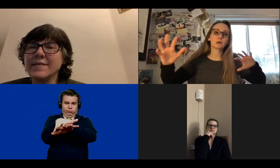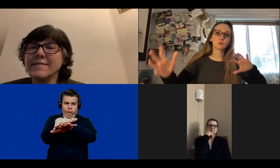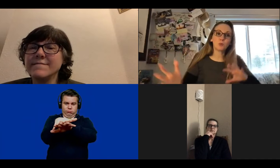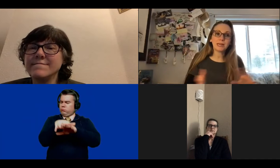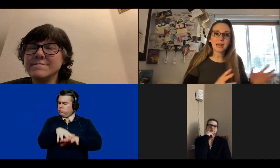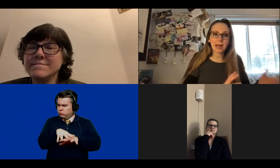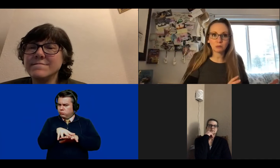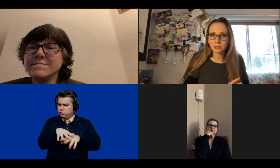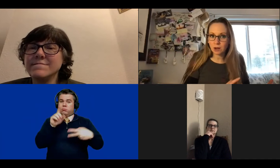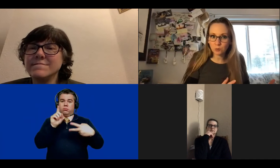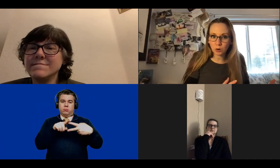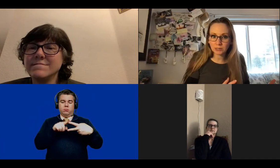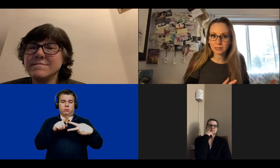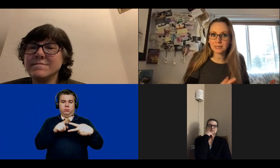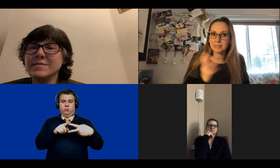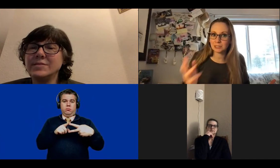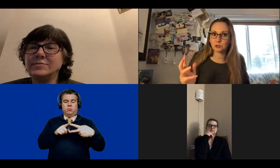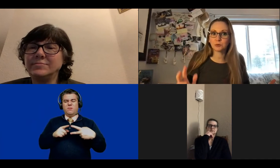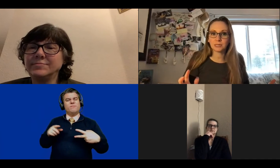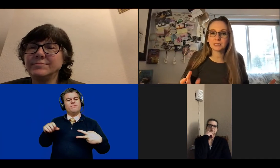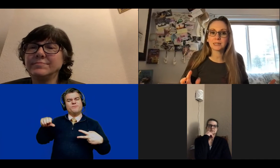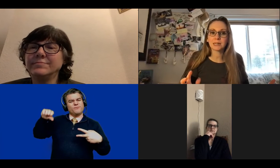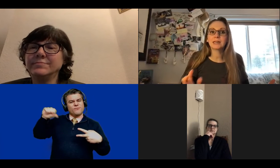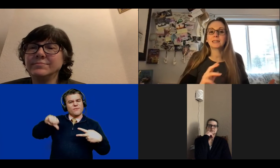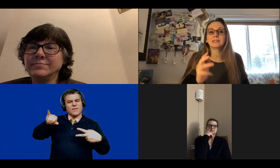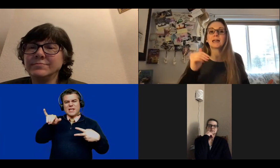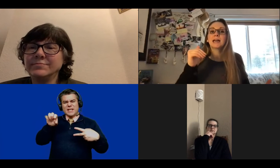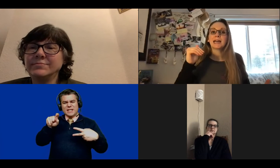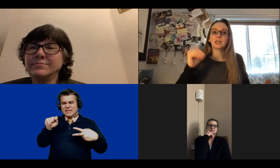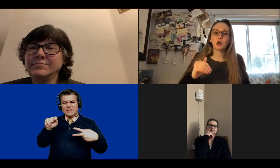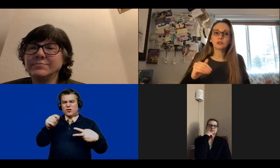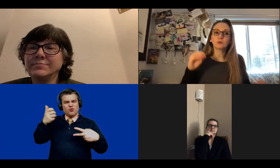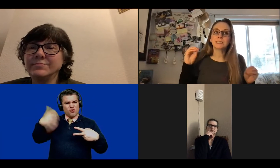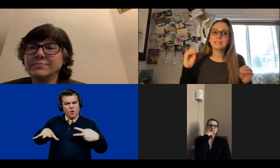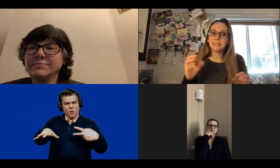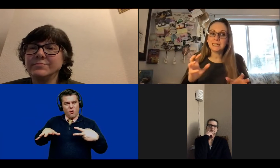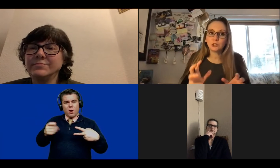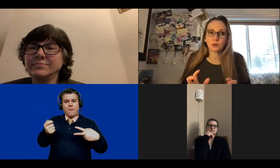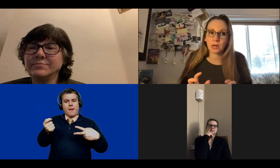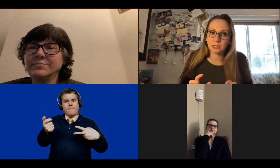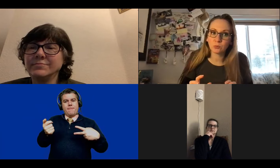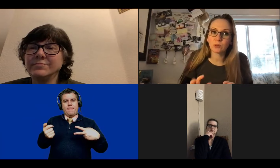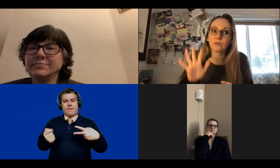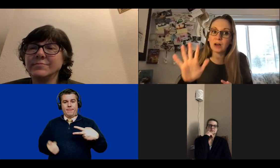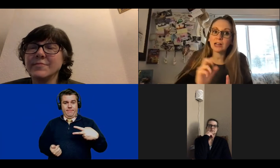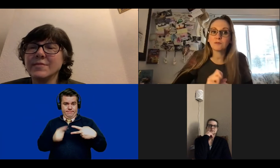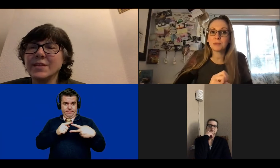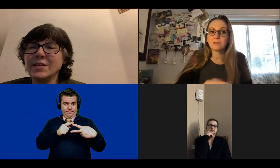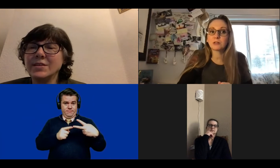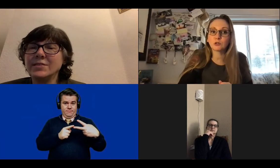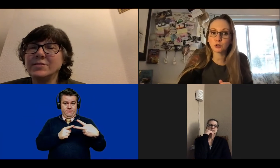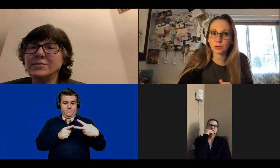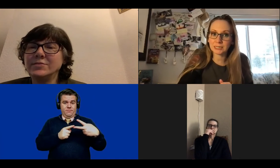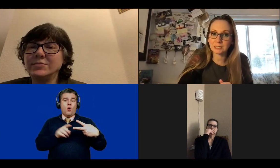PROBIO5 helps weed out unwanted intestinal yeast And it also seeds your gut with